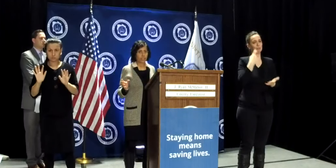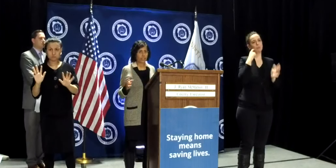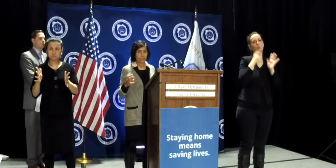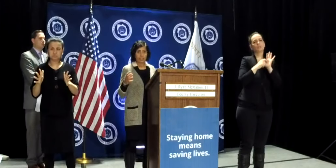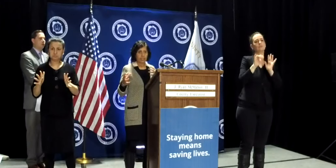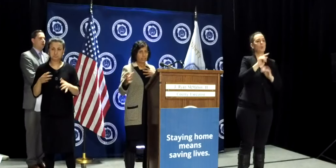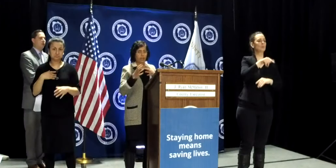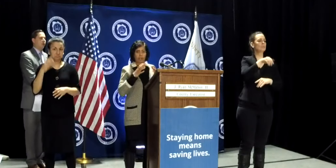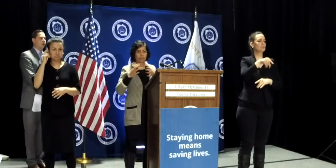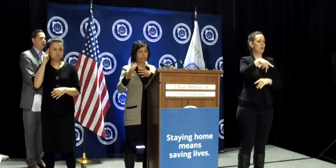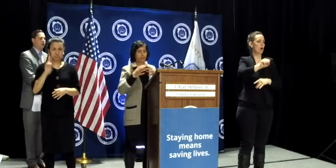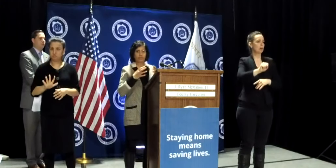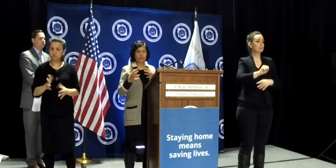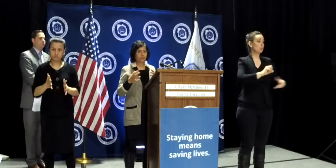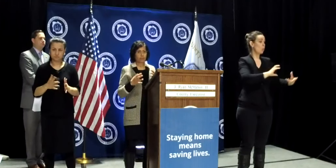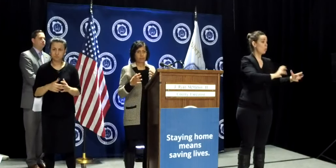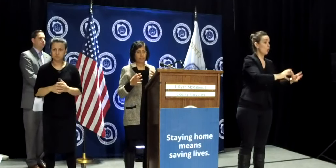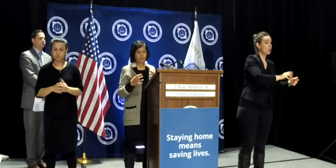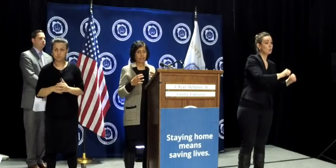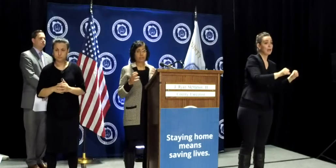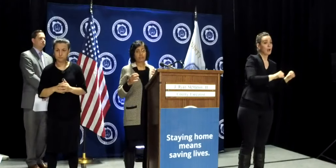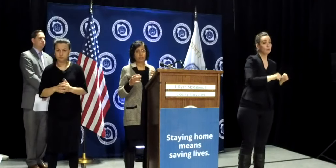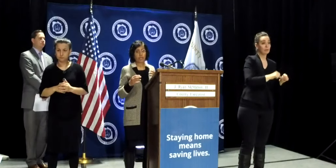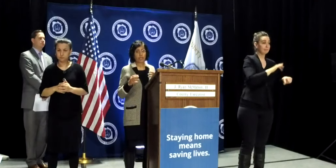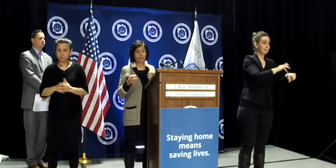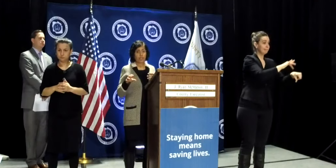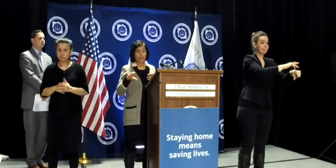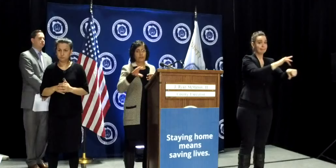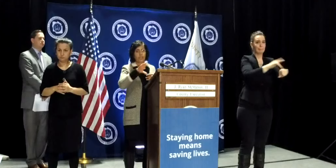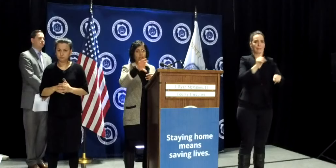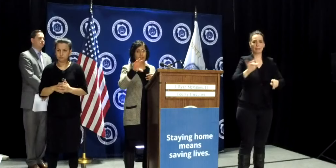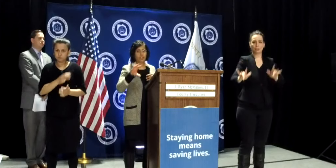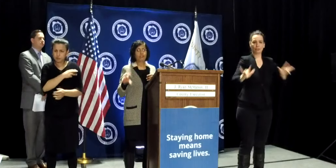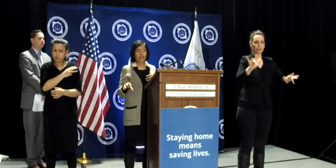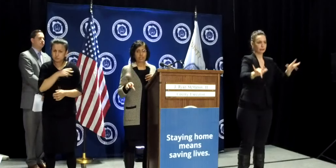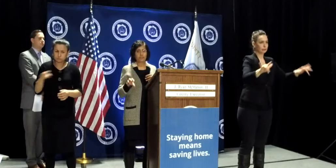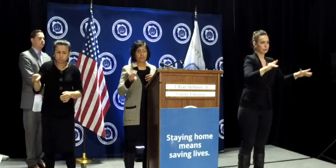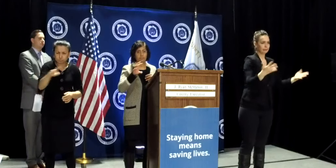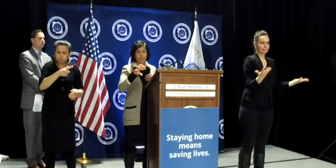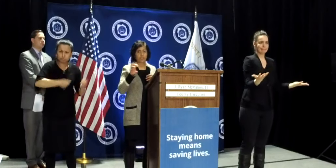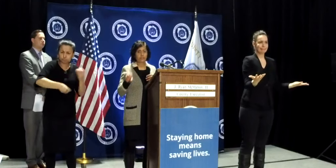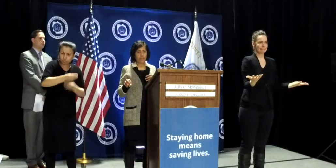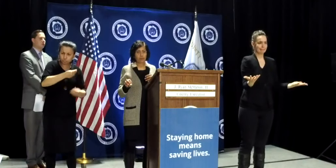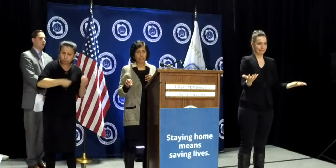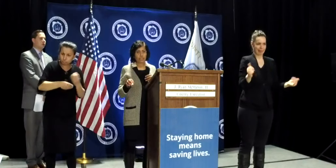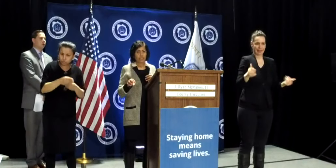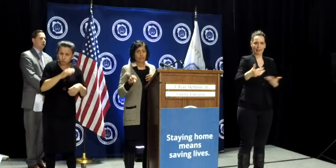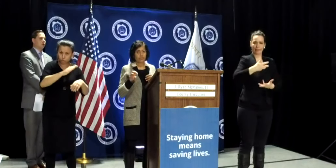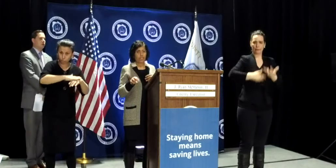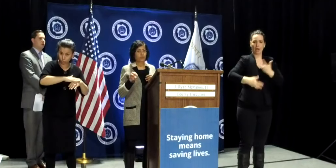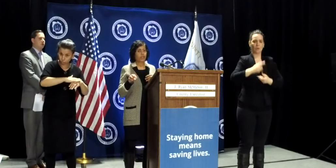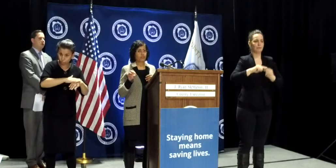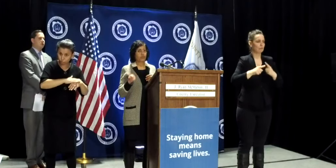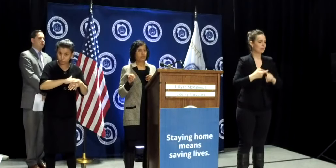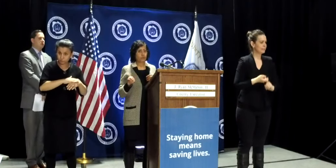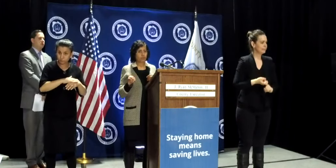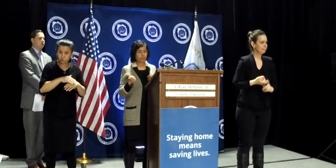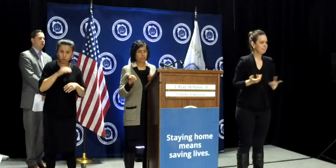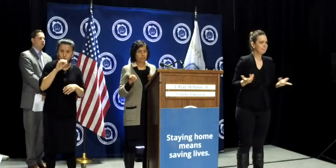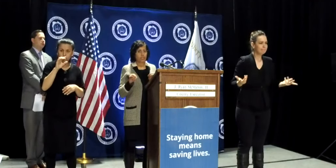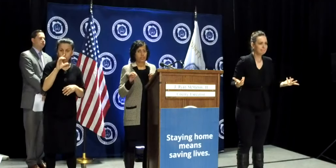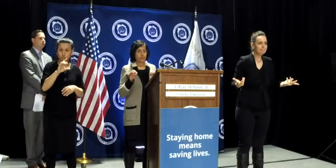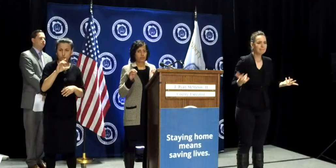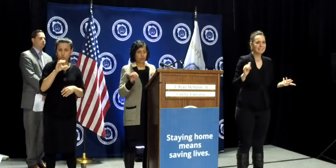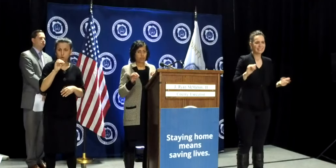or somewhere, they are crisscrossing different places. At the same time, they are interacting with their friends and family. So that's why it's so